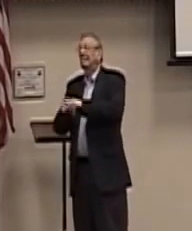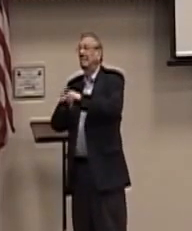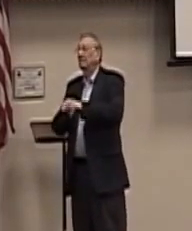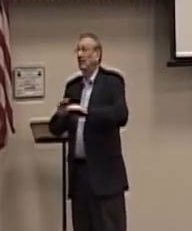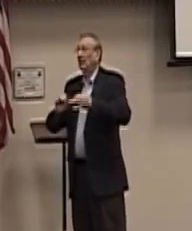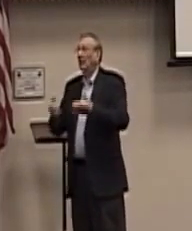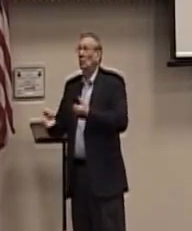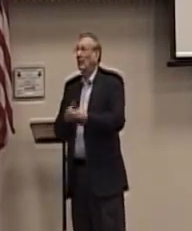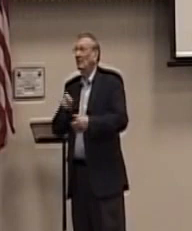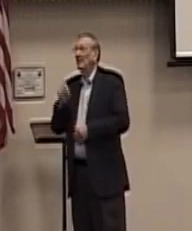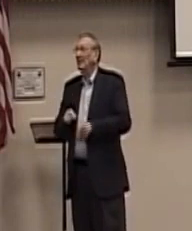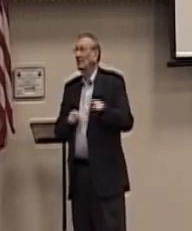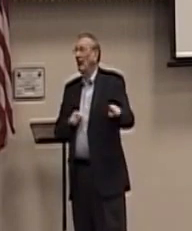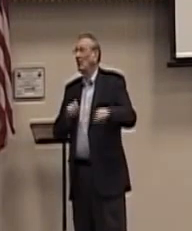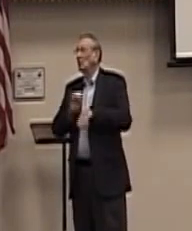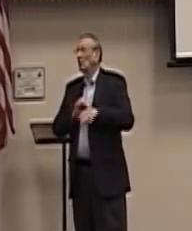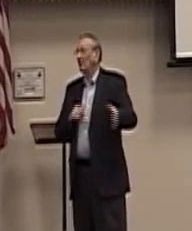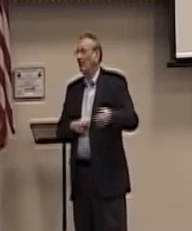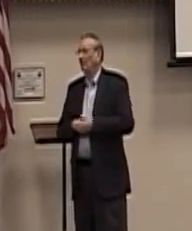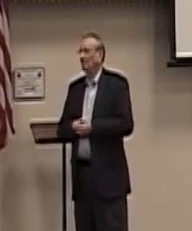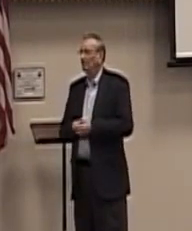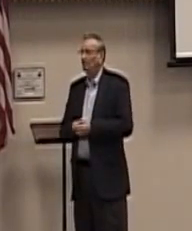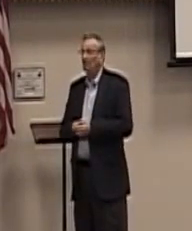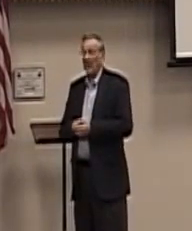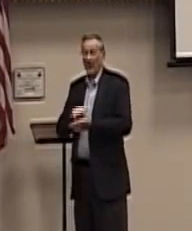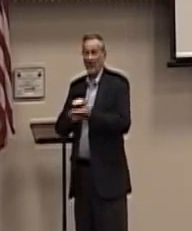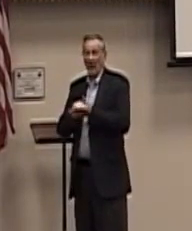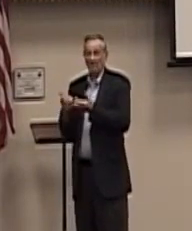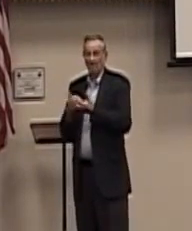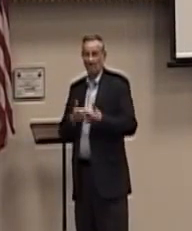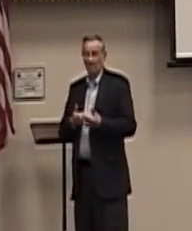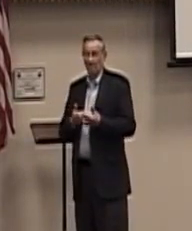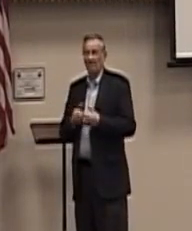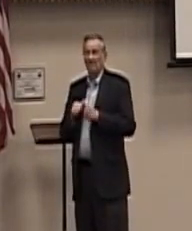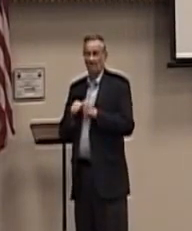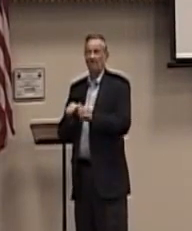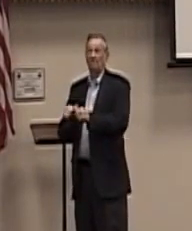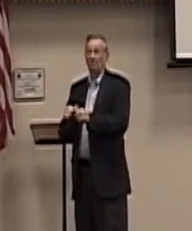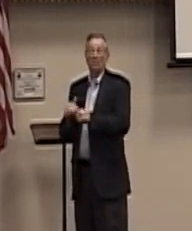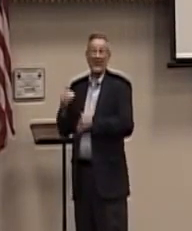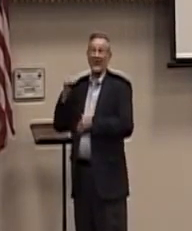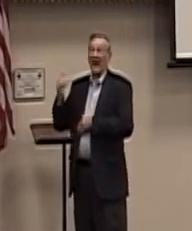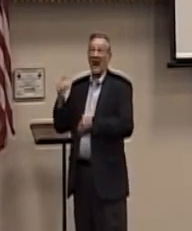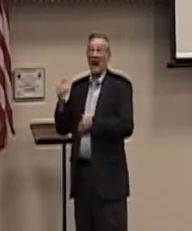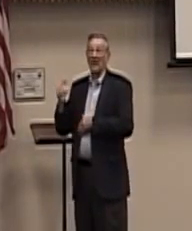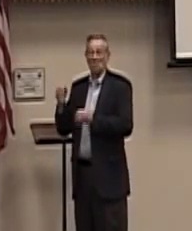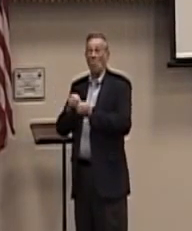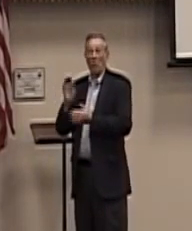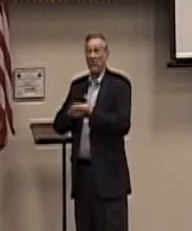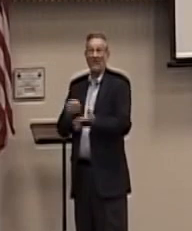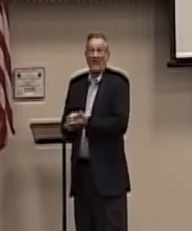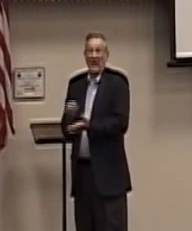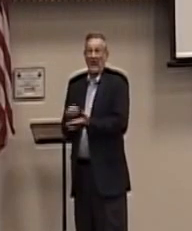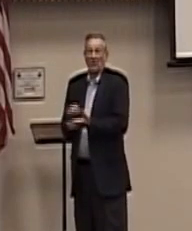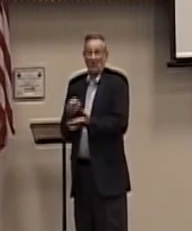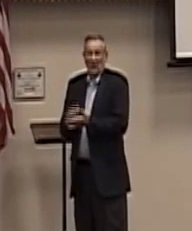might be needed by the body there. And that partnership exists far beyond just a financial partnership.